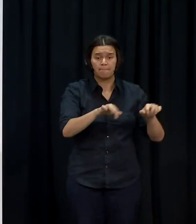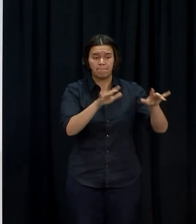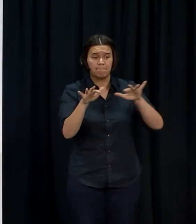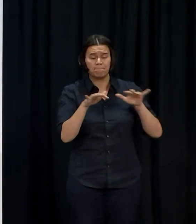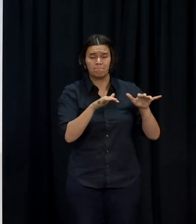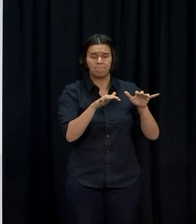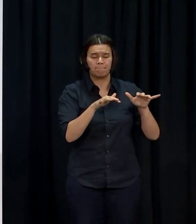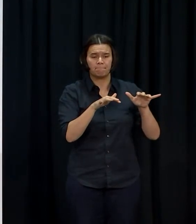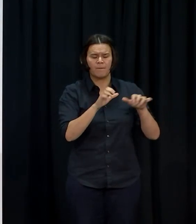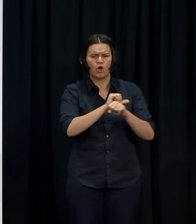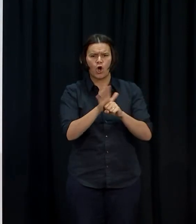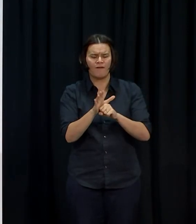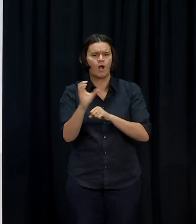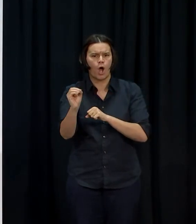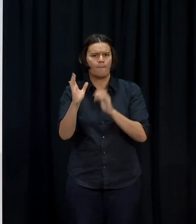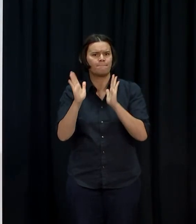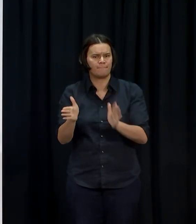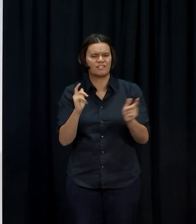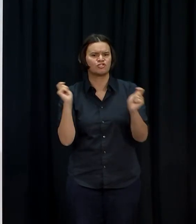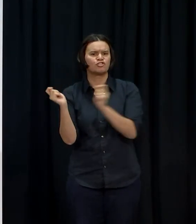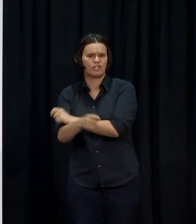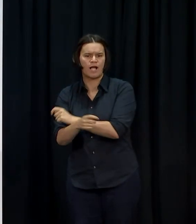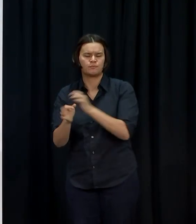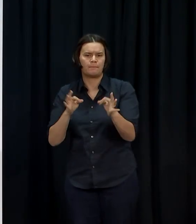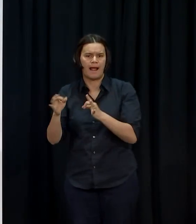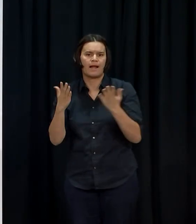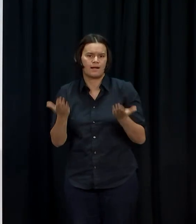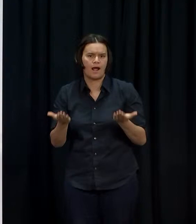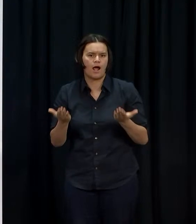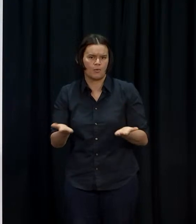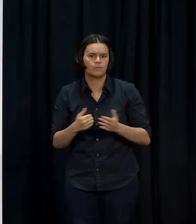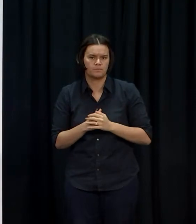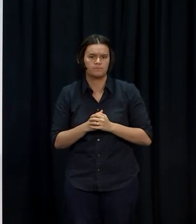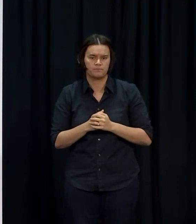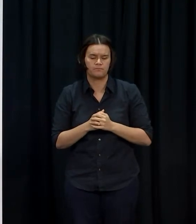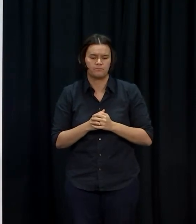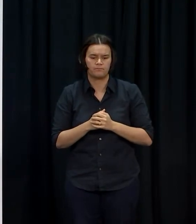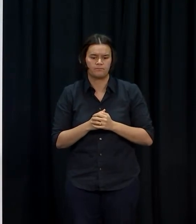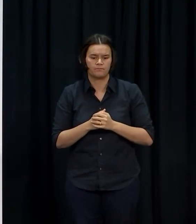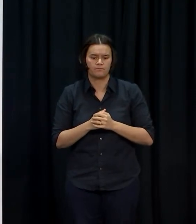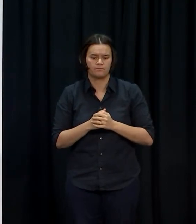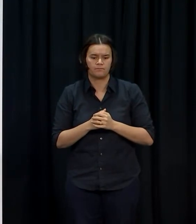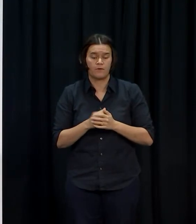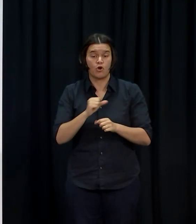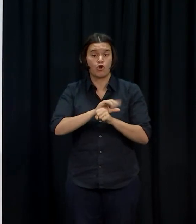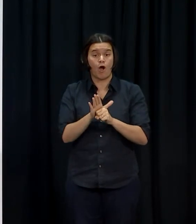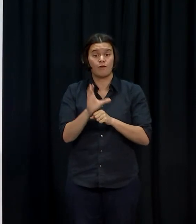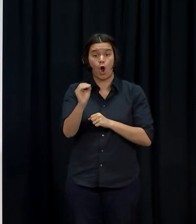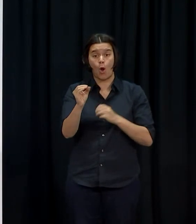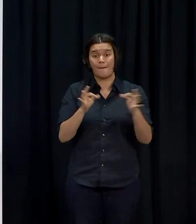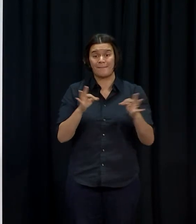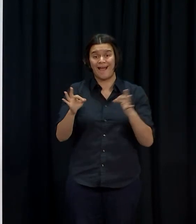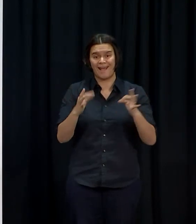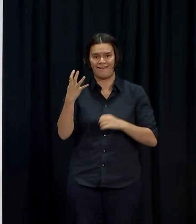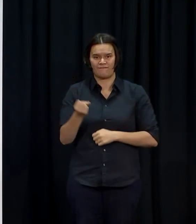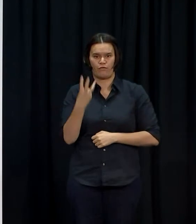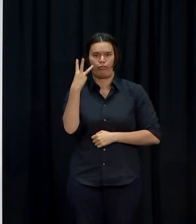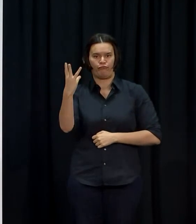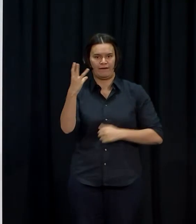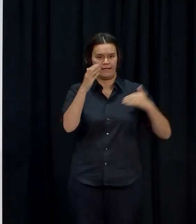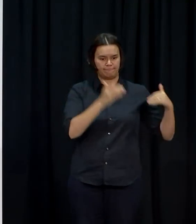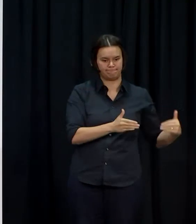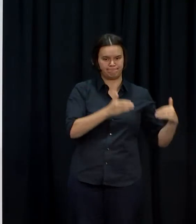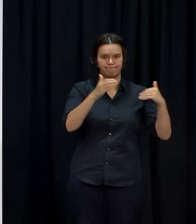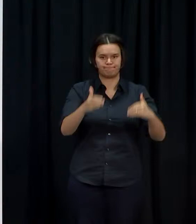and isolation approaches will change in response. We have been planning for 3 phases for Omicron. This